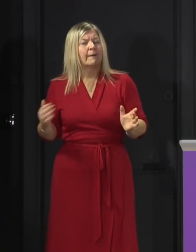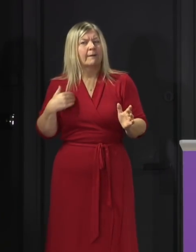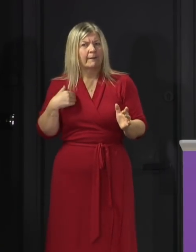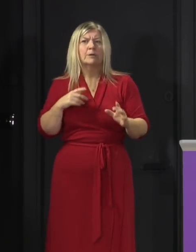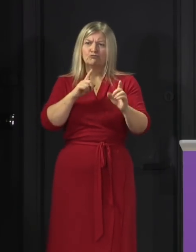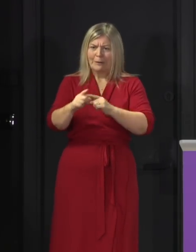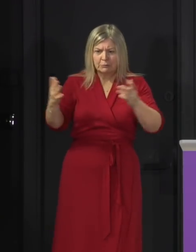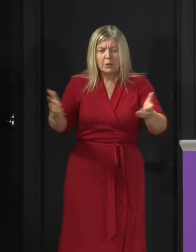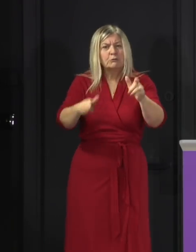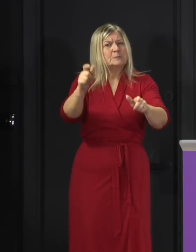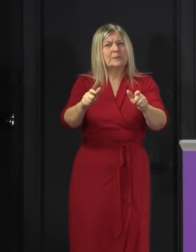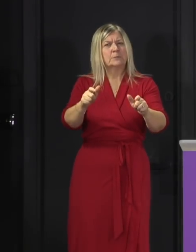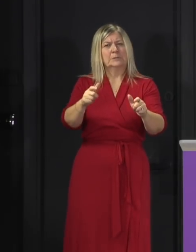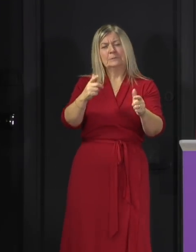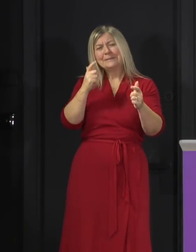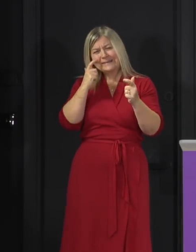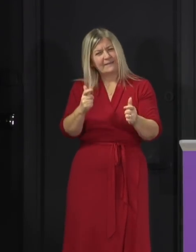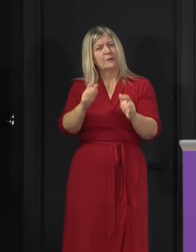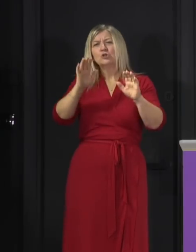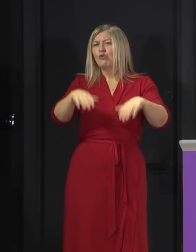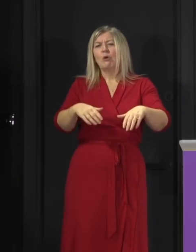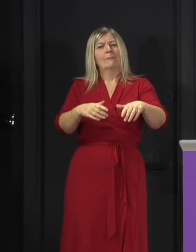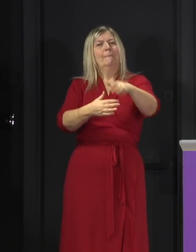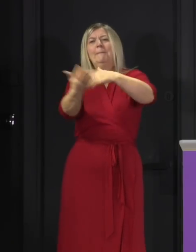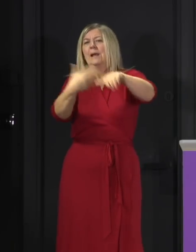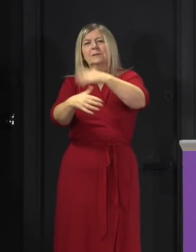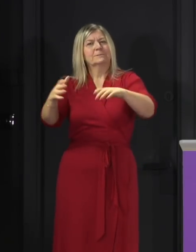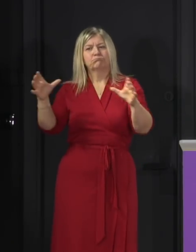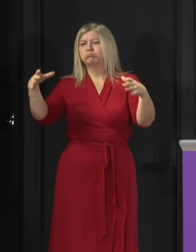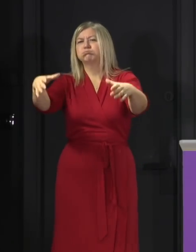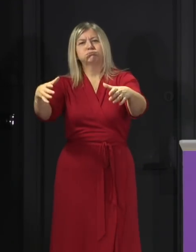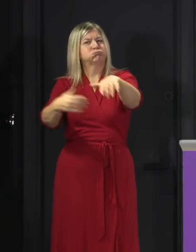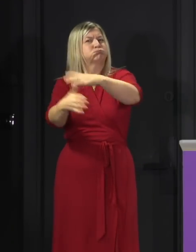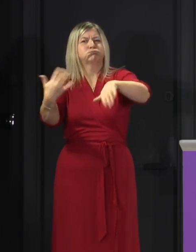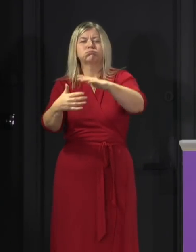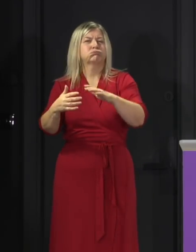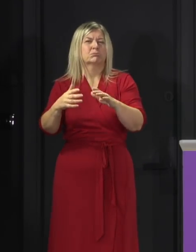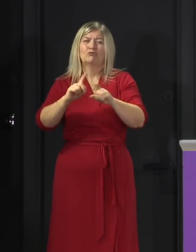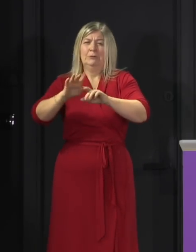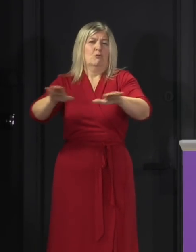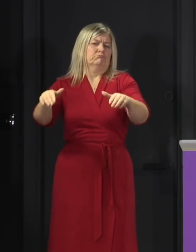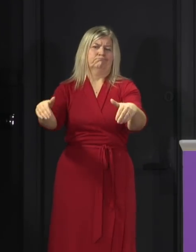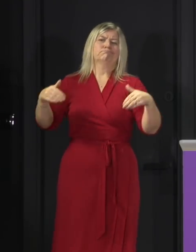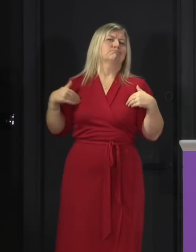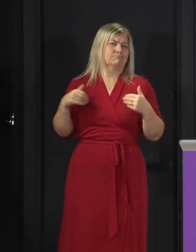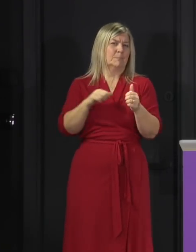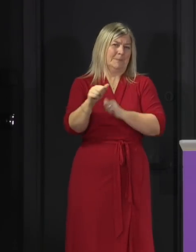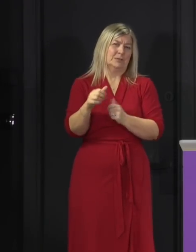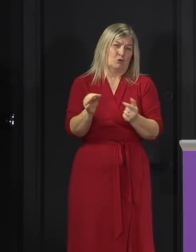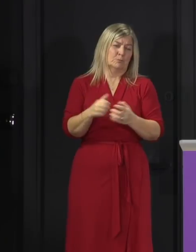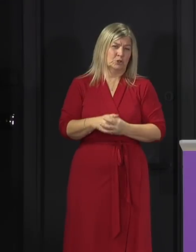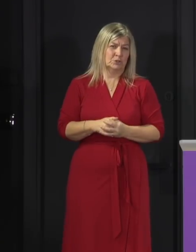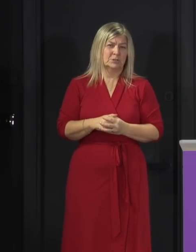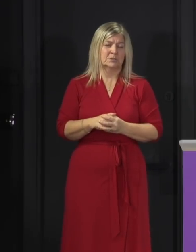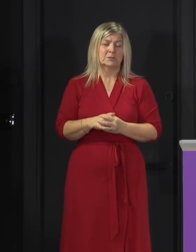be cautious and not to interact with people that they don't have to interact with over the Christmas period. And that would